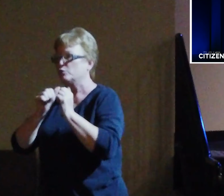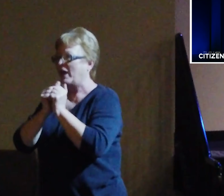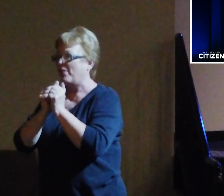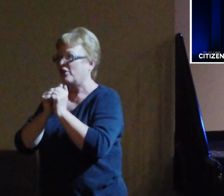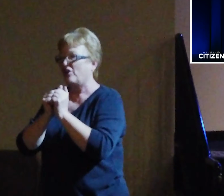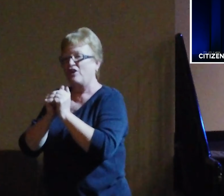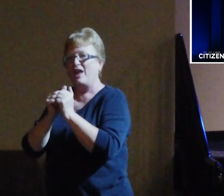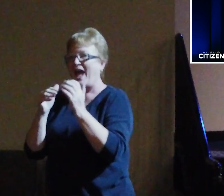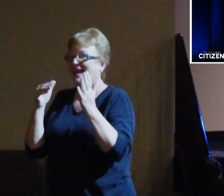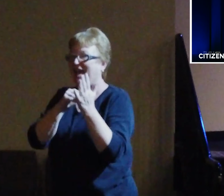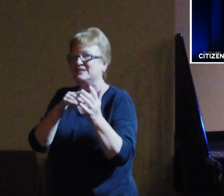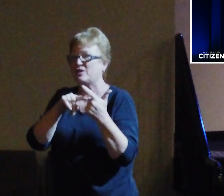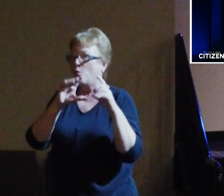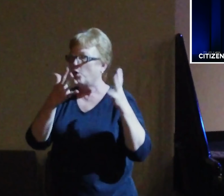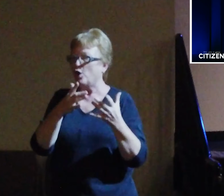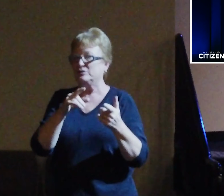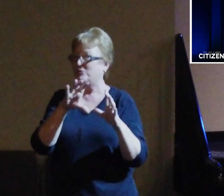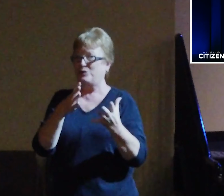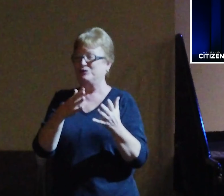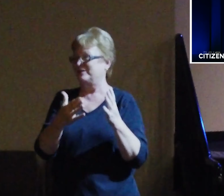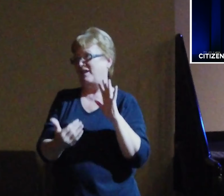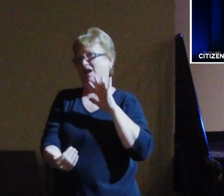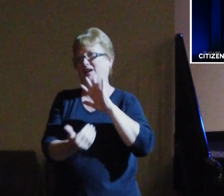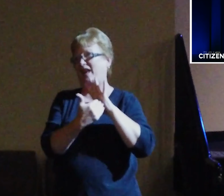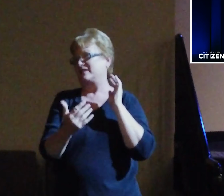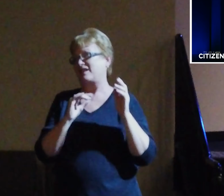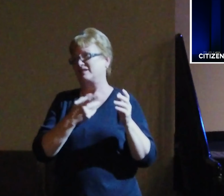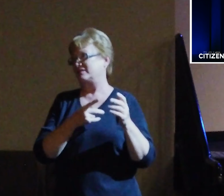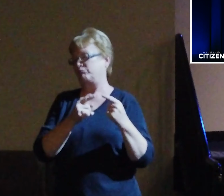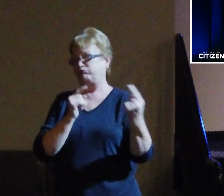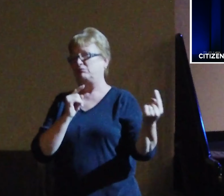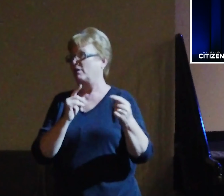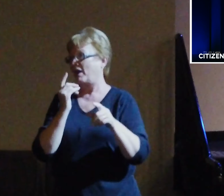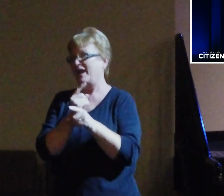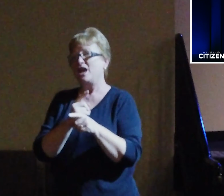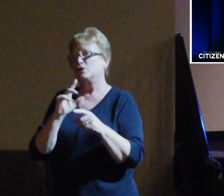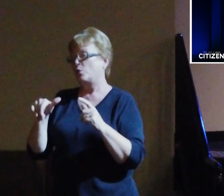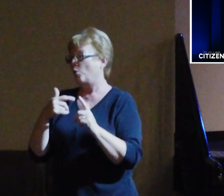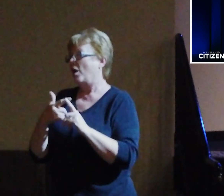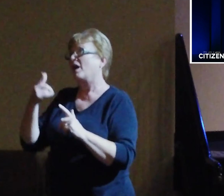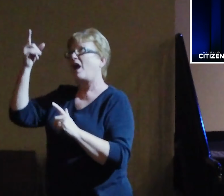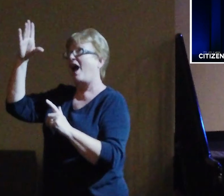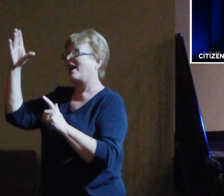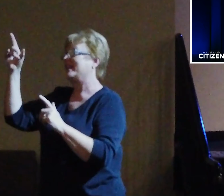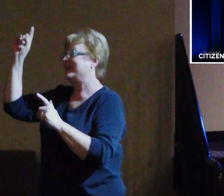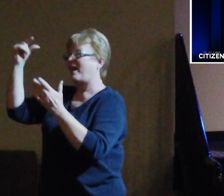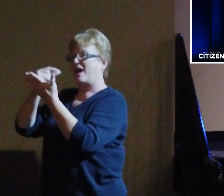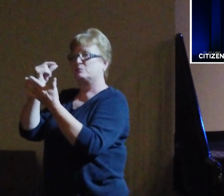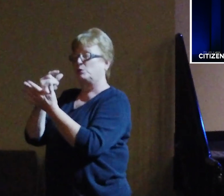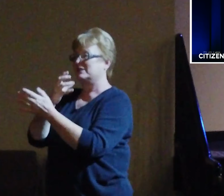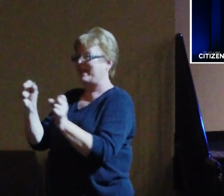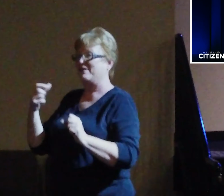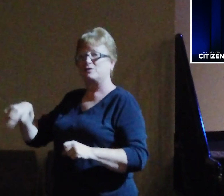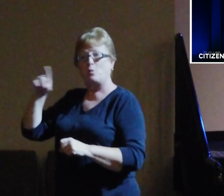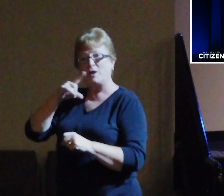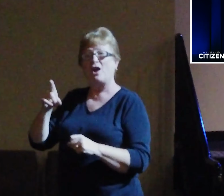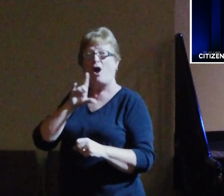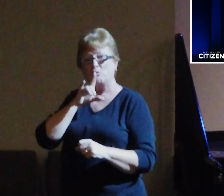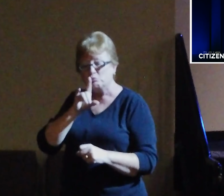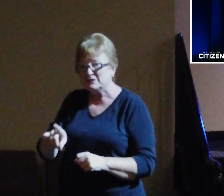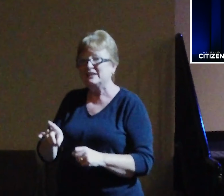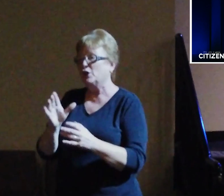us because of the offensiveness of the gospel that has saved us. We are radically united in